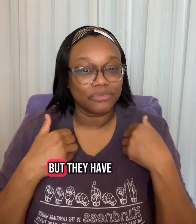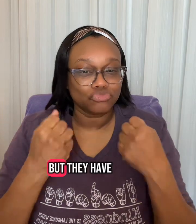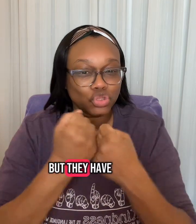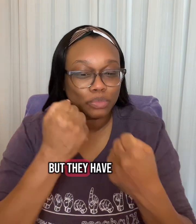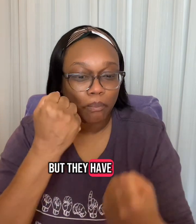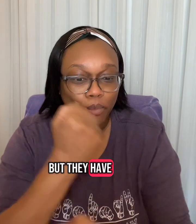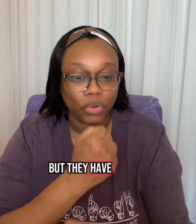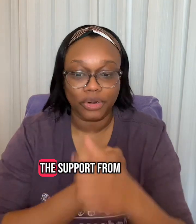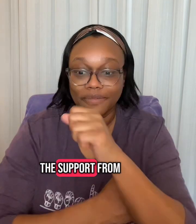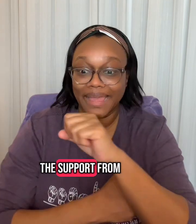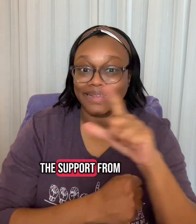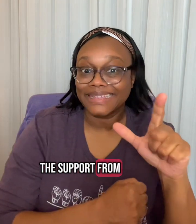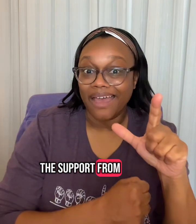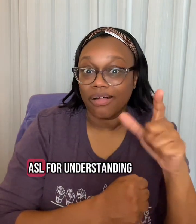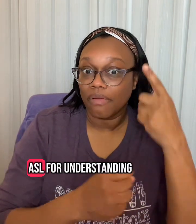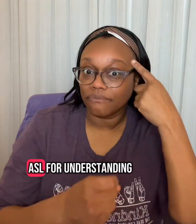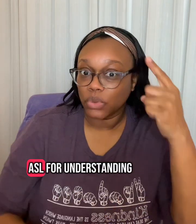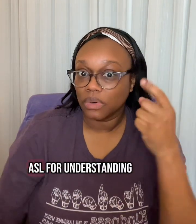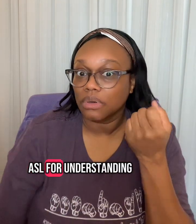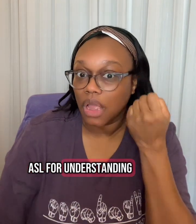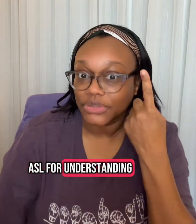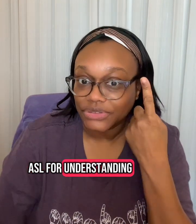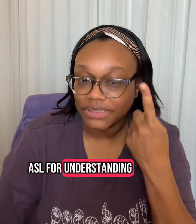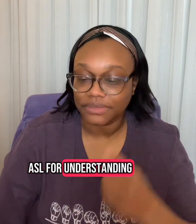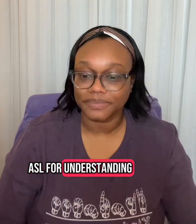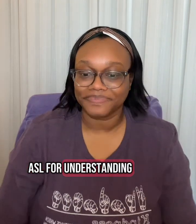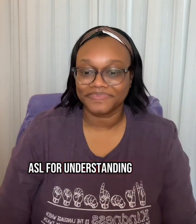but they have the support from ASL for understanding.